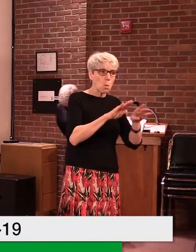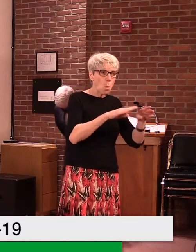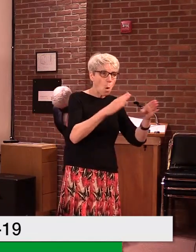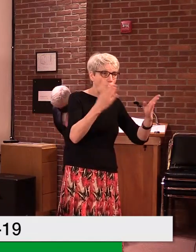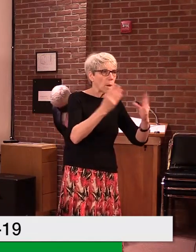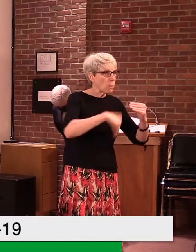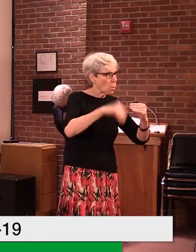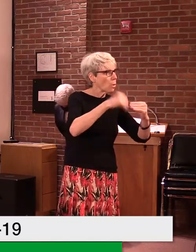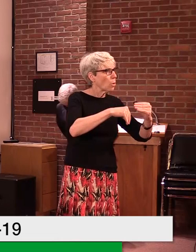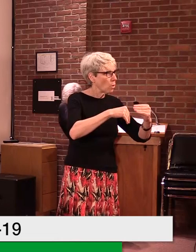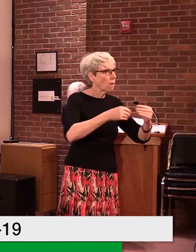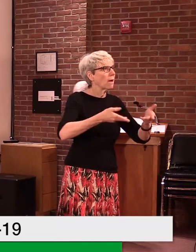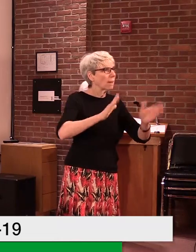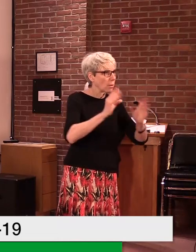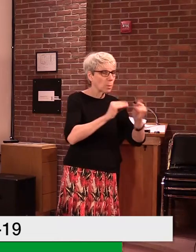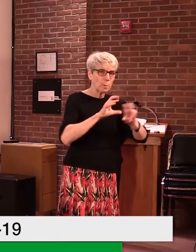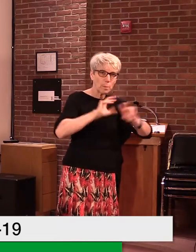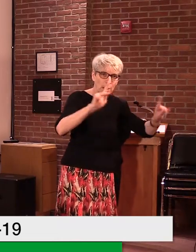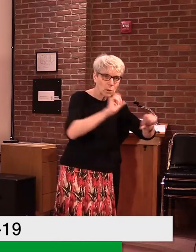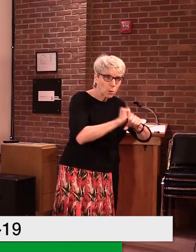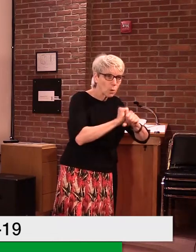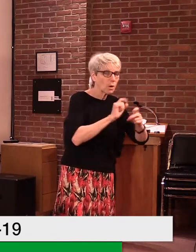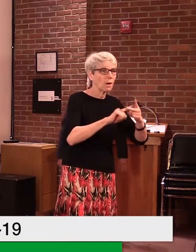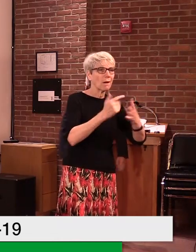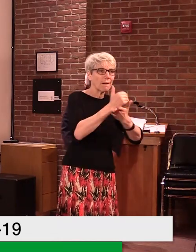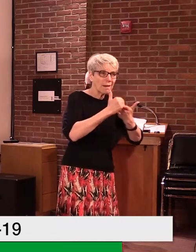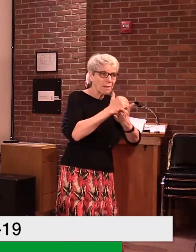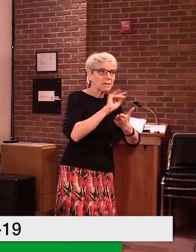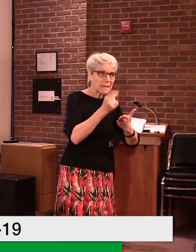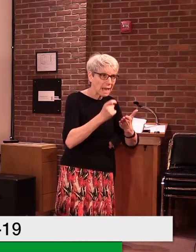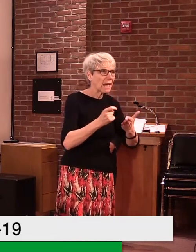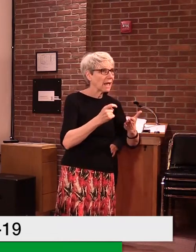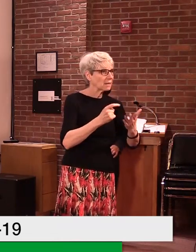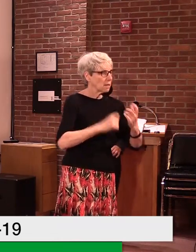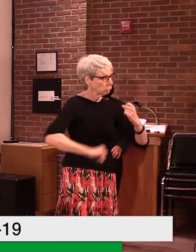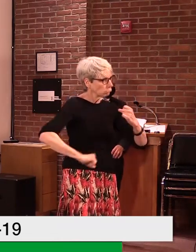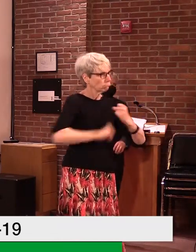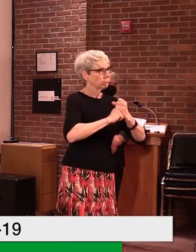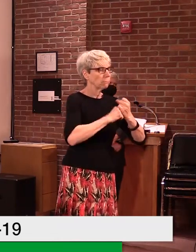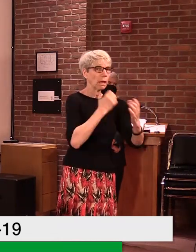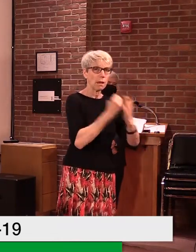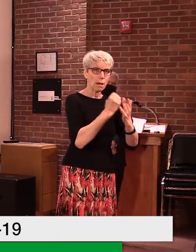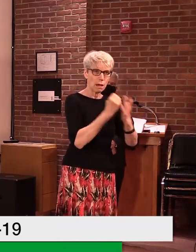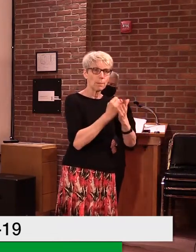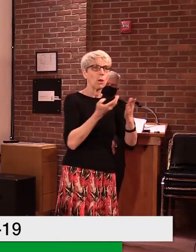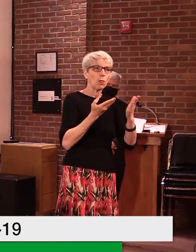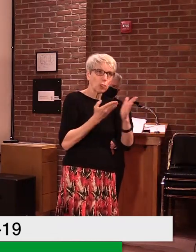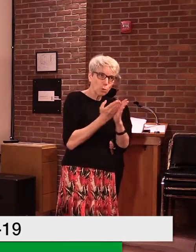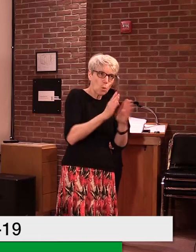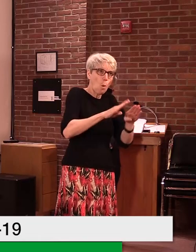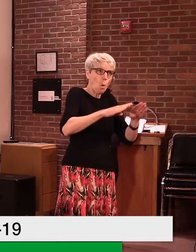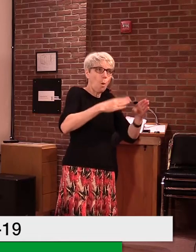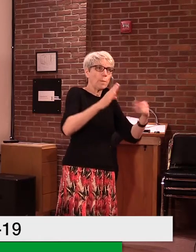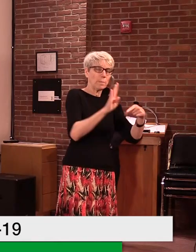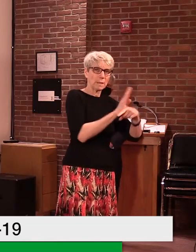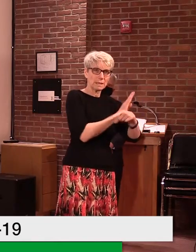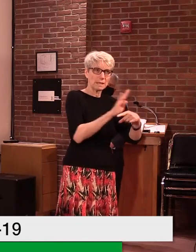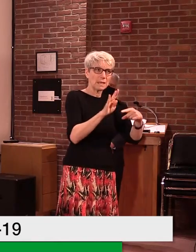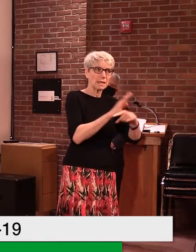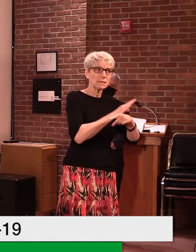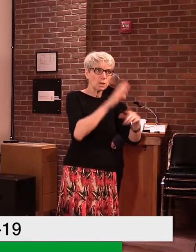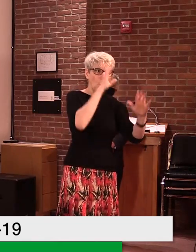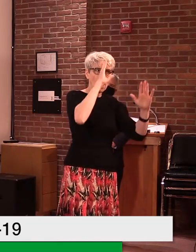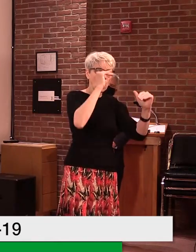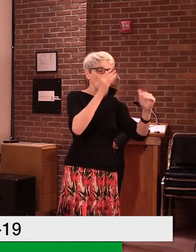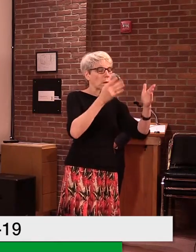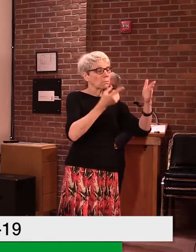in Vermont. So I'm hopeful that we'll be able to make, again, based on what we see over the next week or so, based